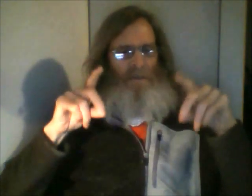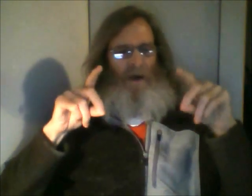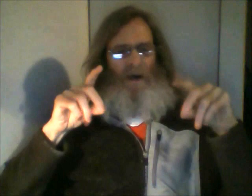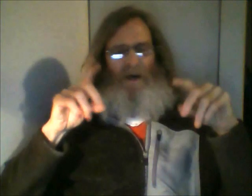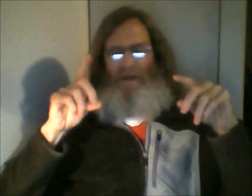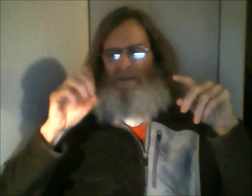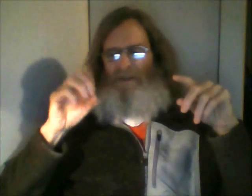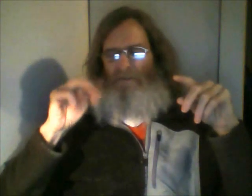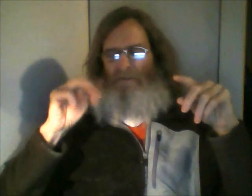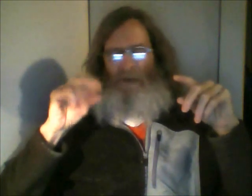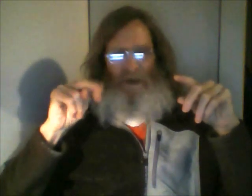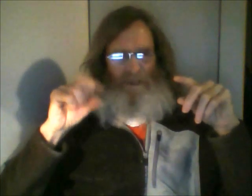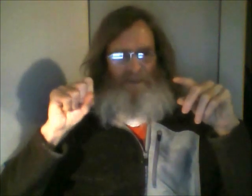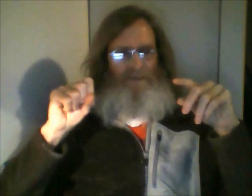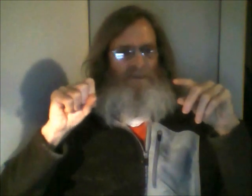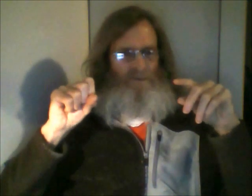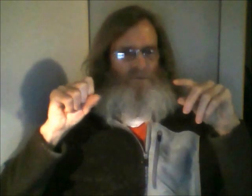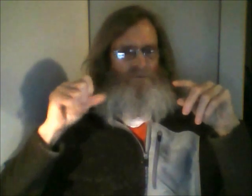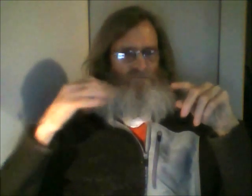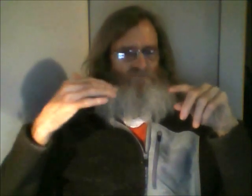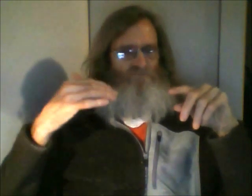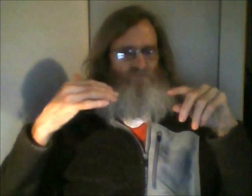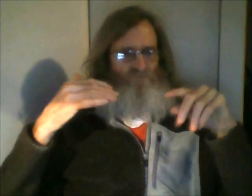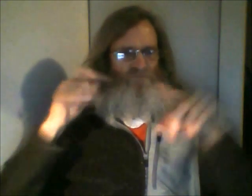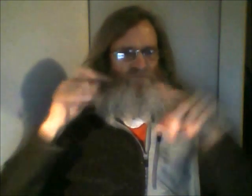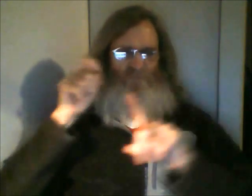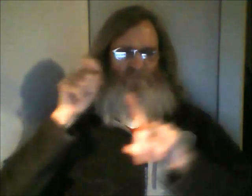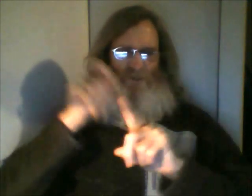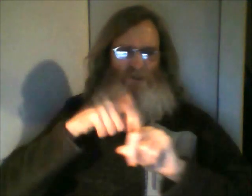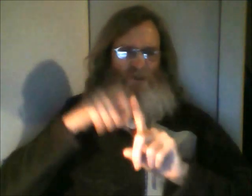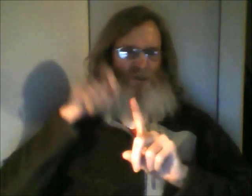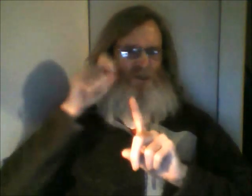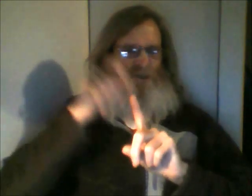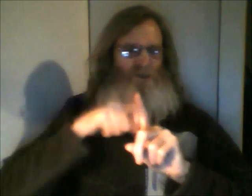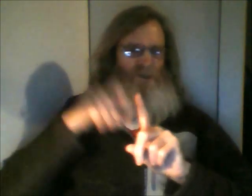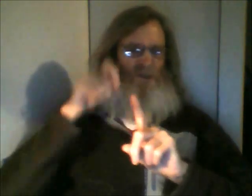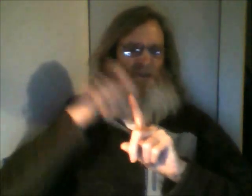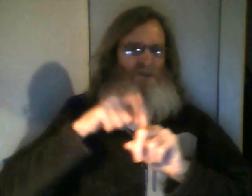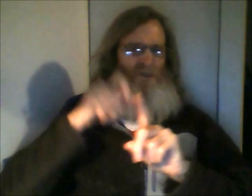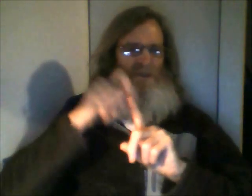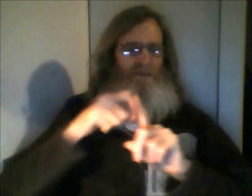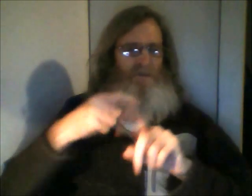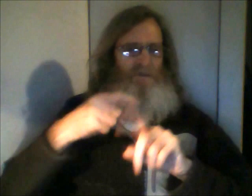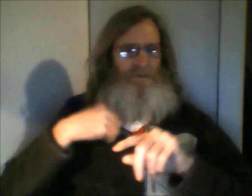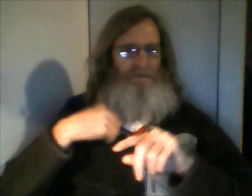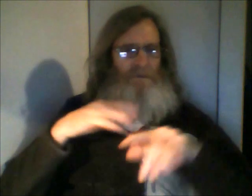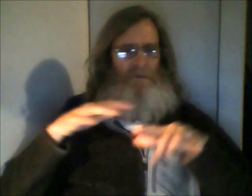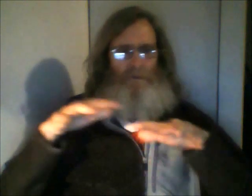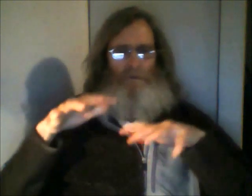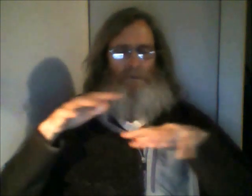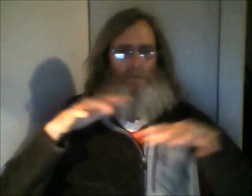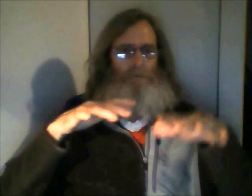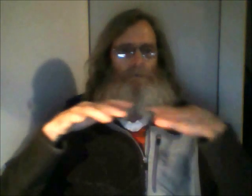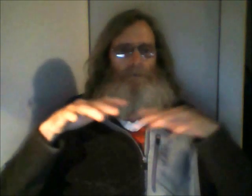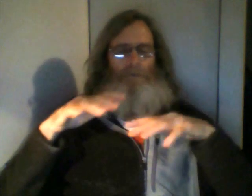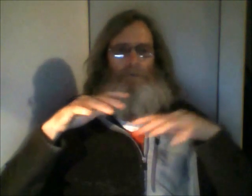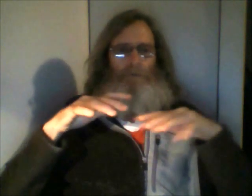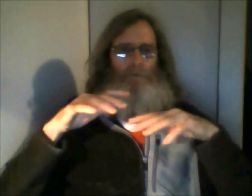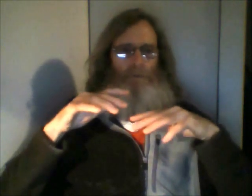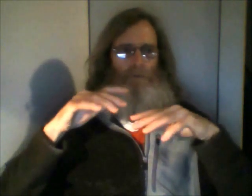the car. There's your main control panel. You get your power on, your starter switch, everything's basically there. And of course, you got your line lock. When you think you feel